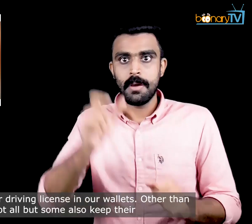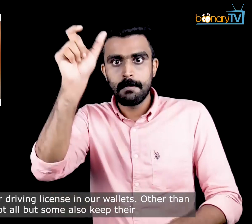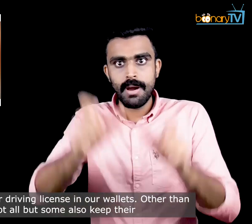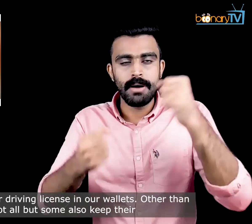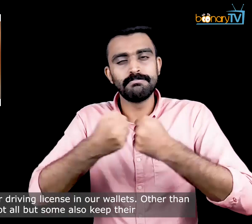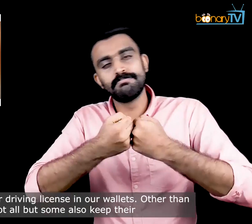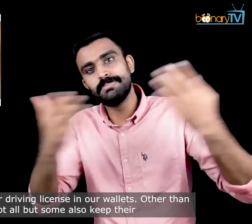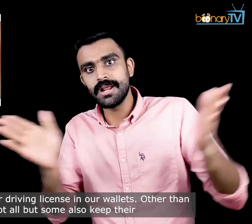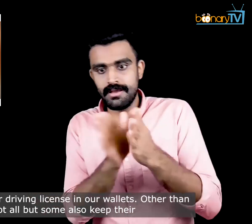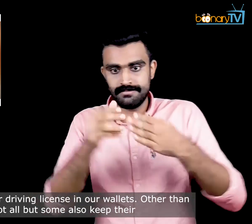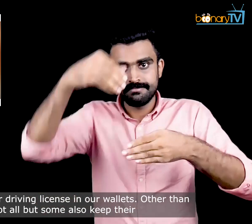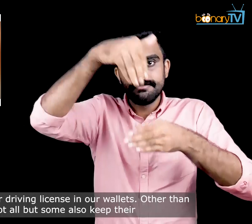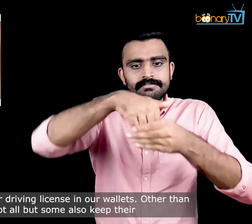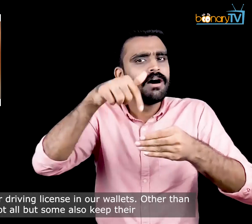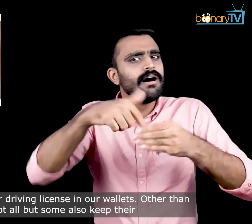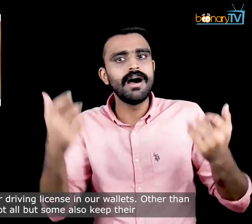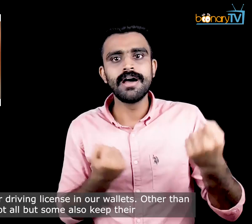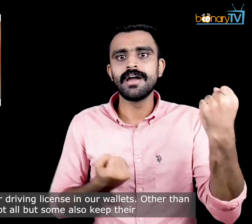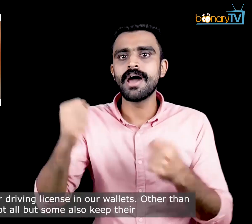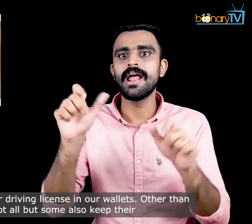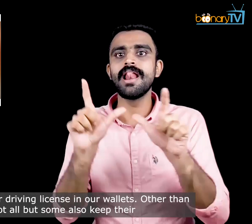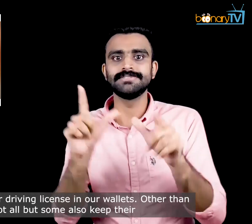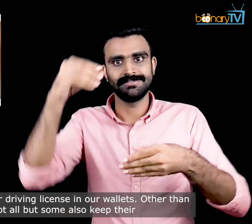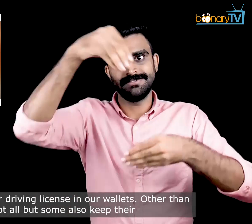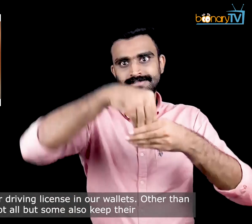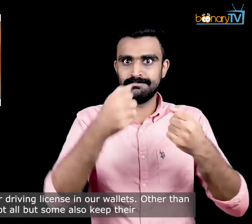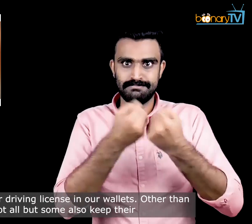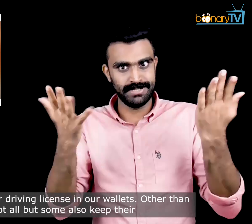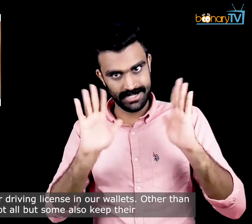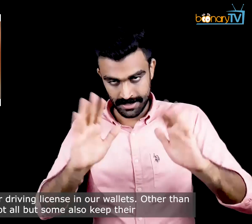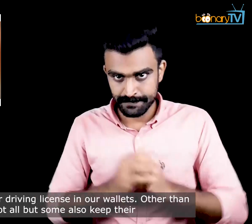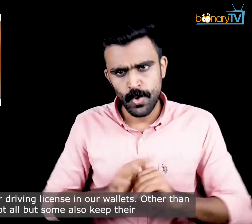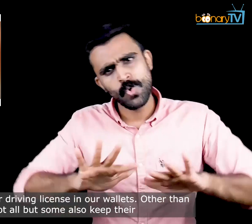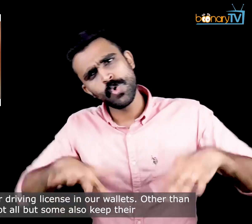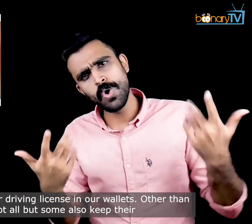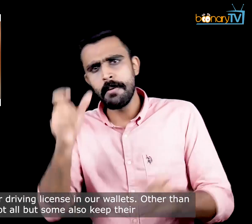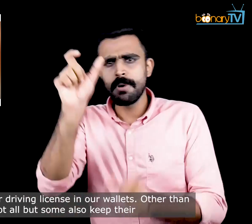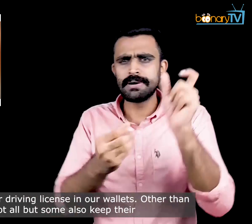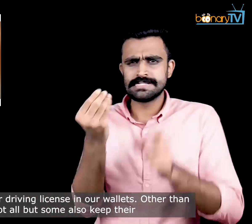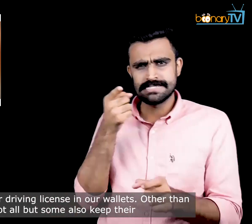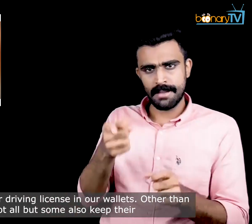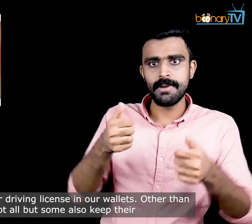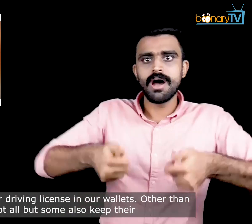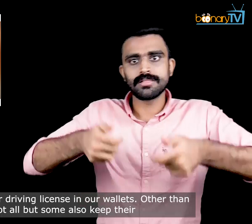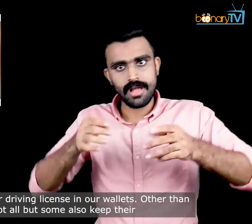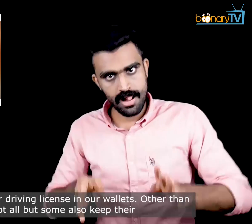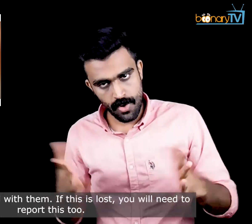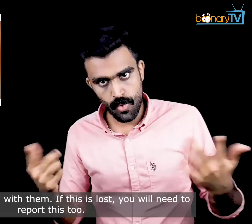Most of us keep our driving license in our wallets. Other than that, not all but some also keep their